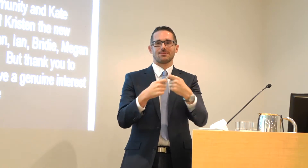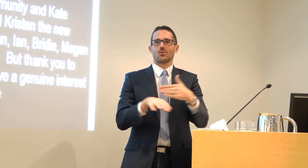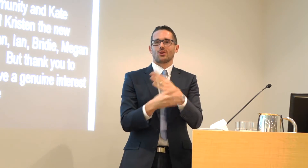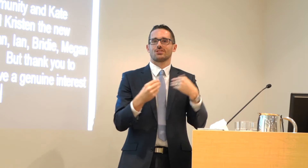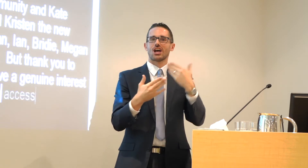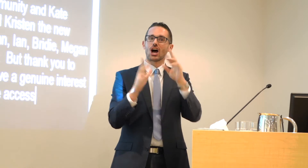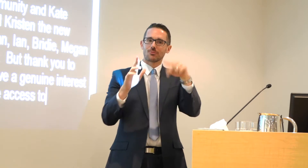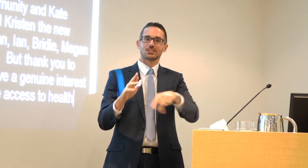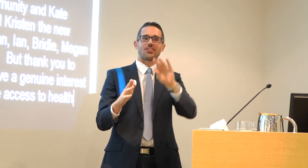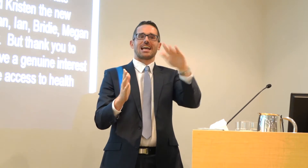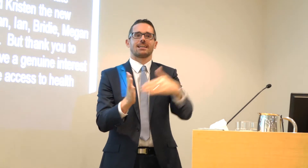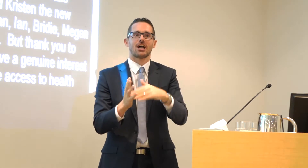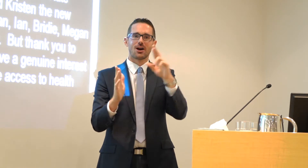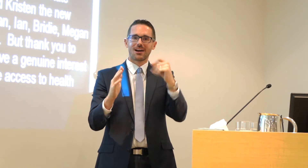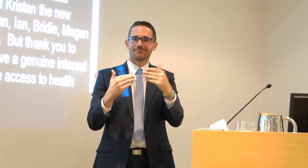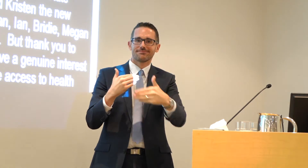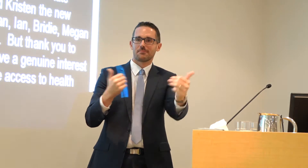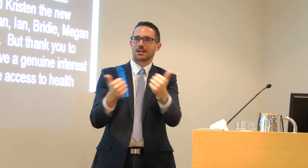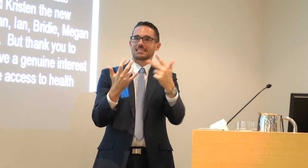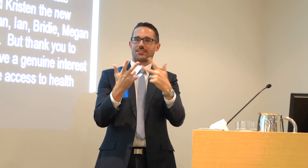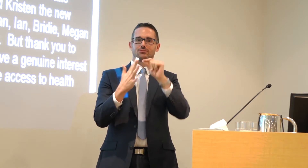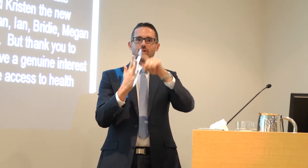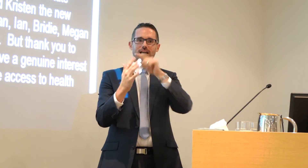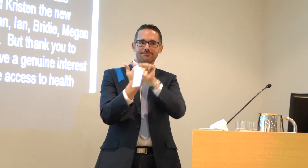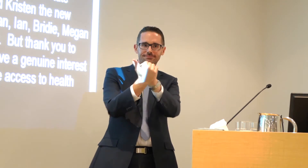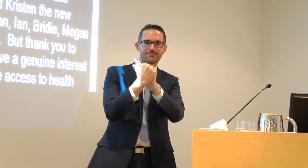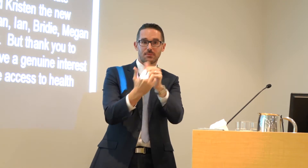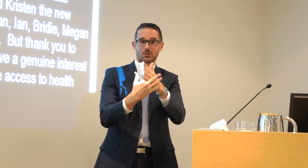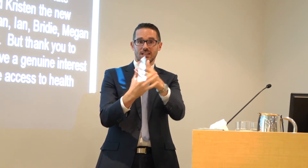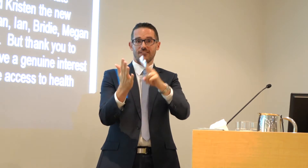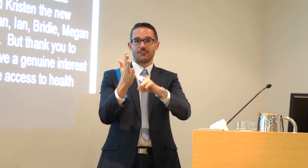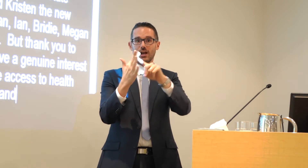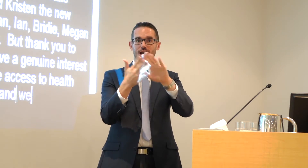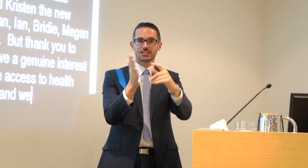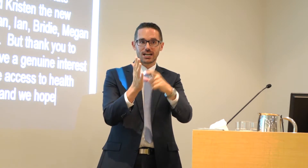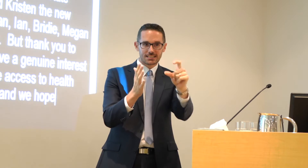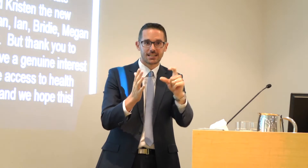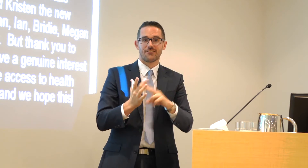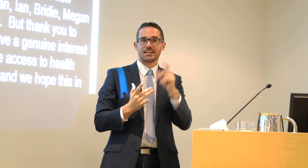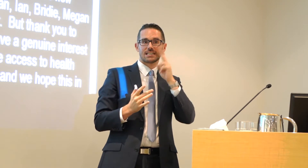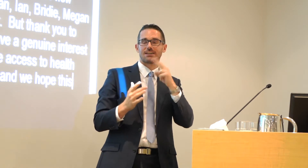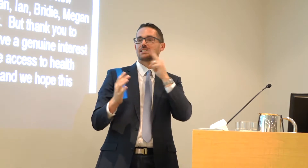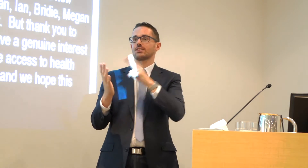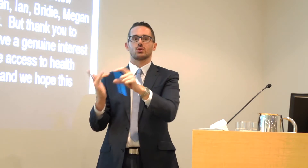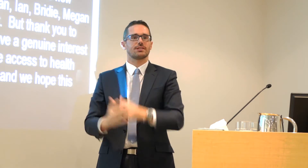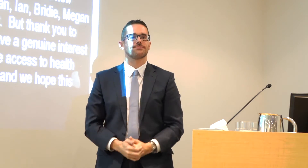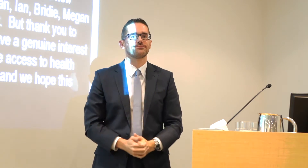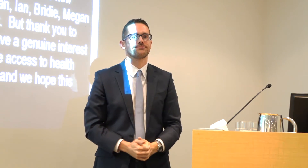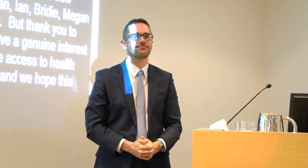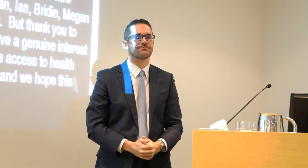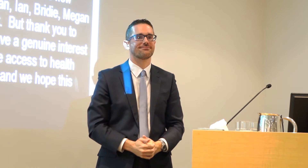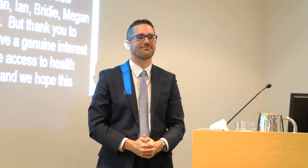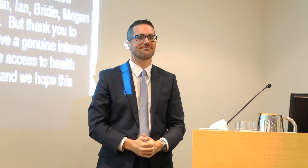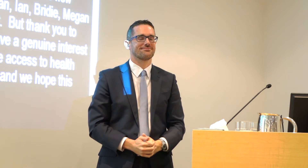services in Victoria. And it's been a great team I've worked with, and we hope this isn't the last opportunity. And there'll be other projects where we can work together